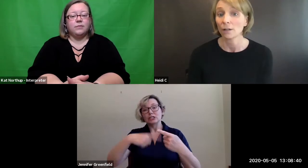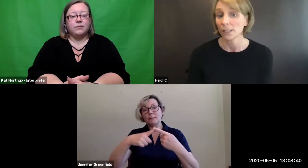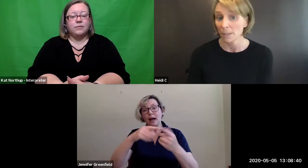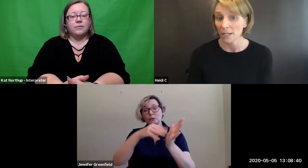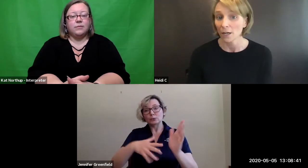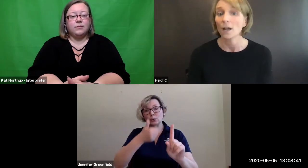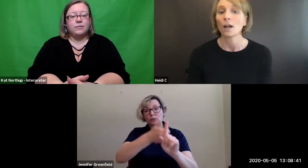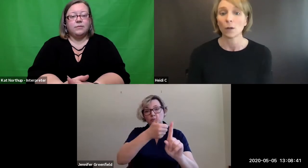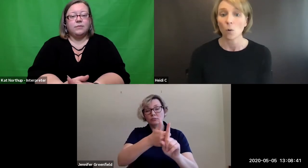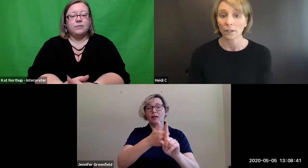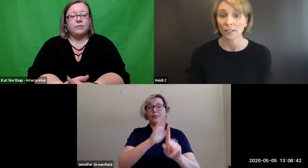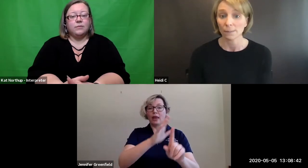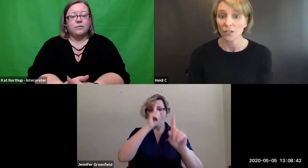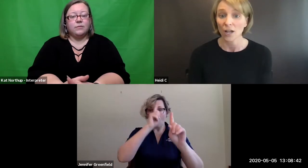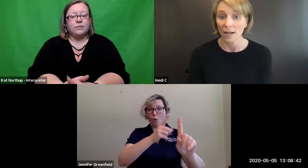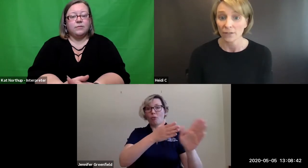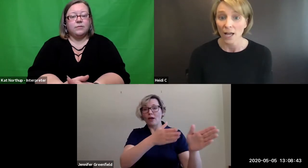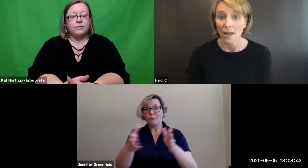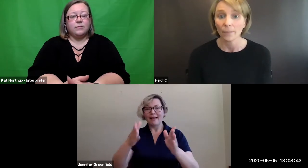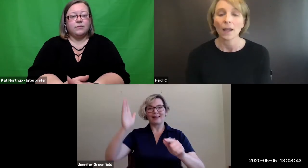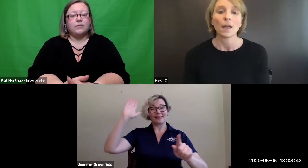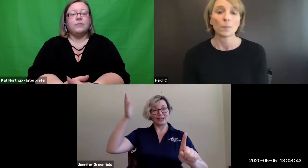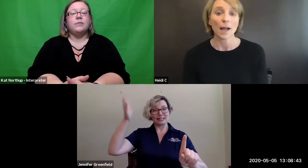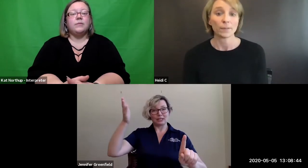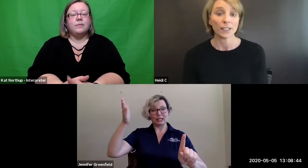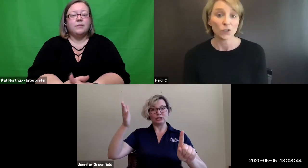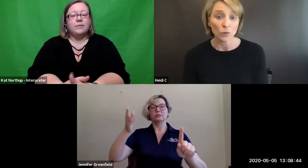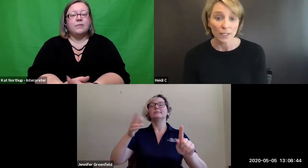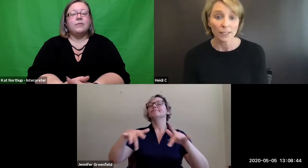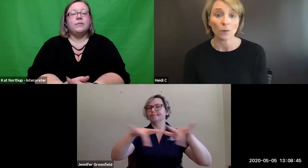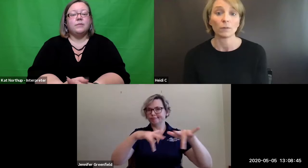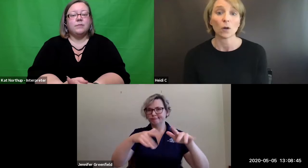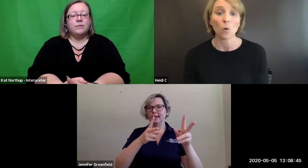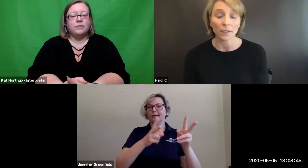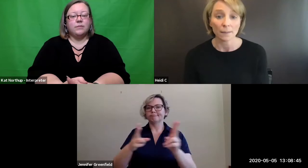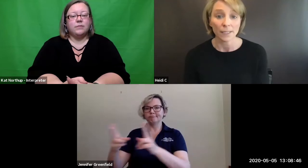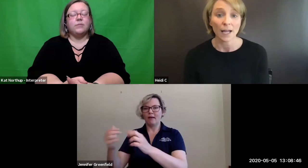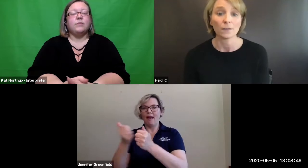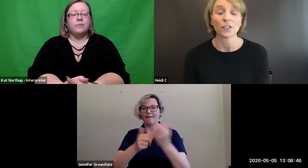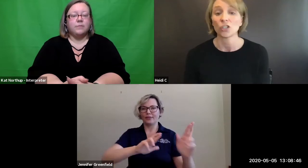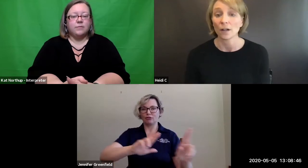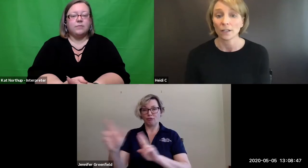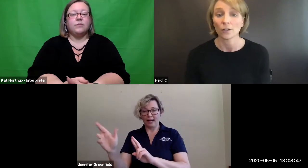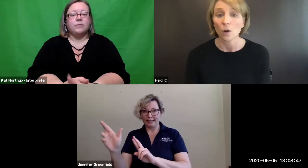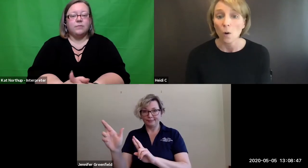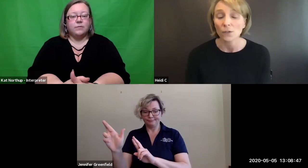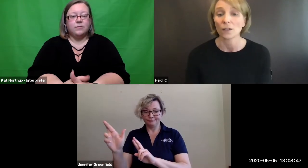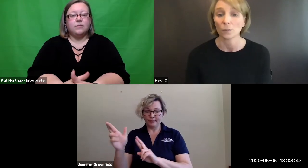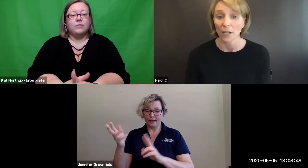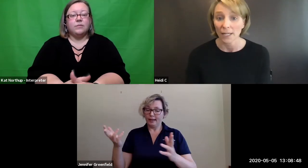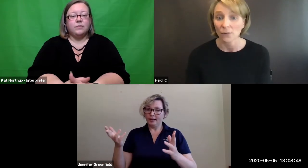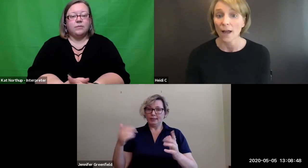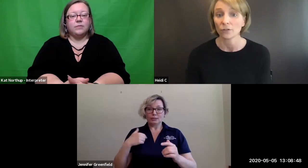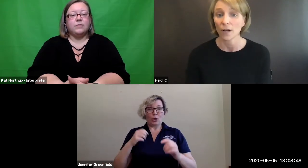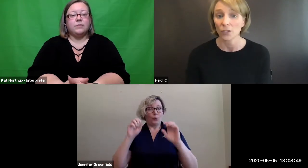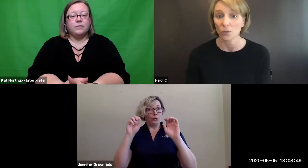graduation speaker record their speech ahead of time. Perhaps the students would record themselves sharing their goals and their